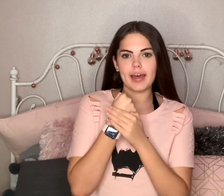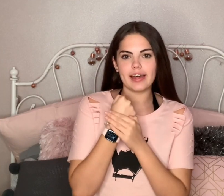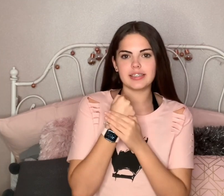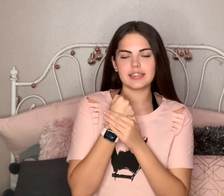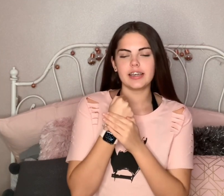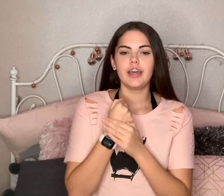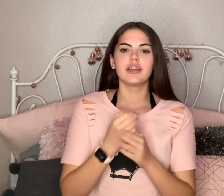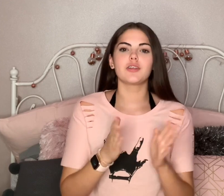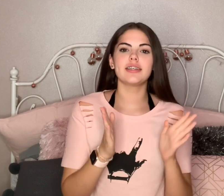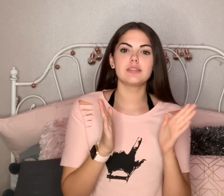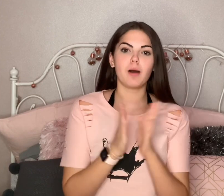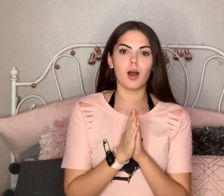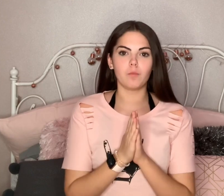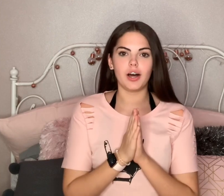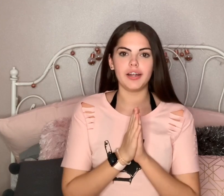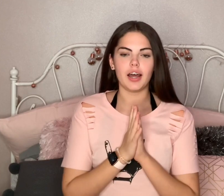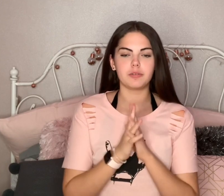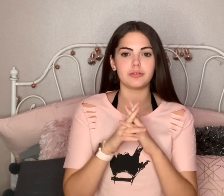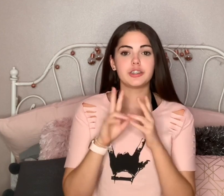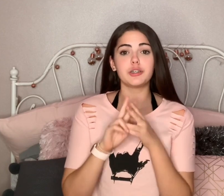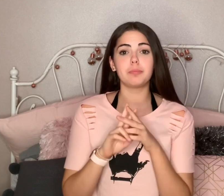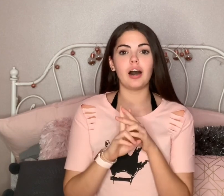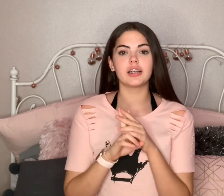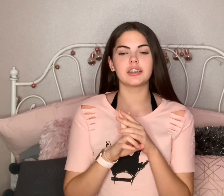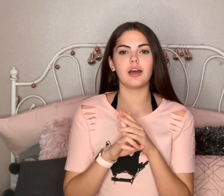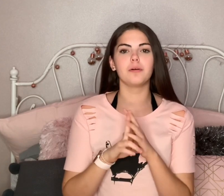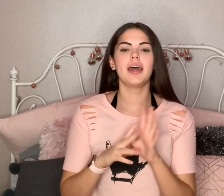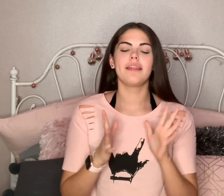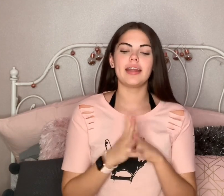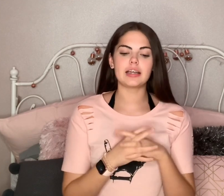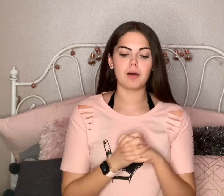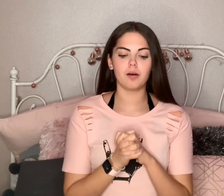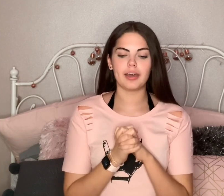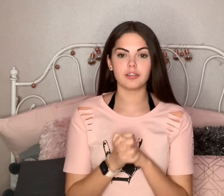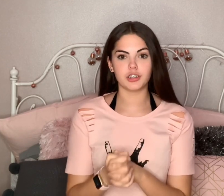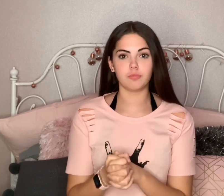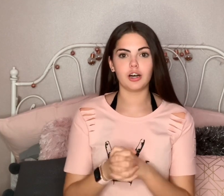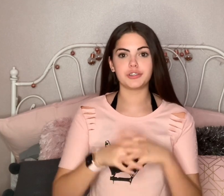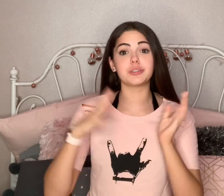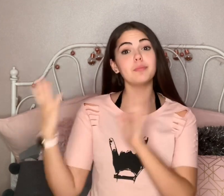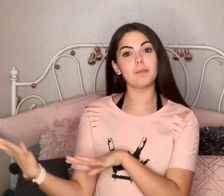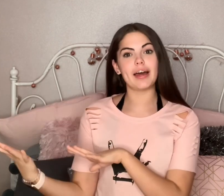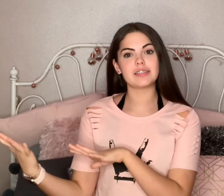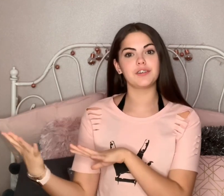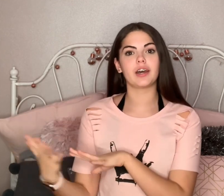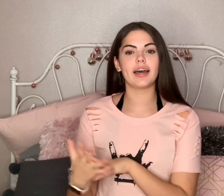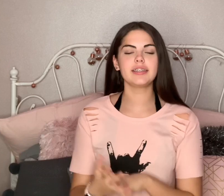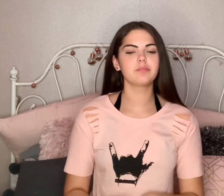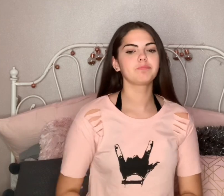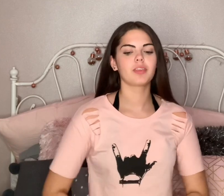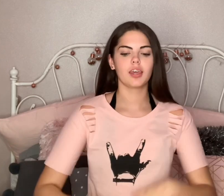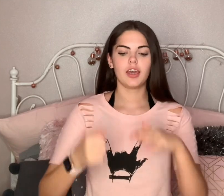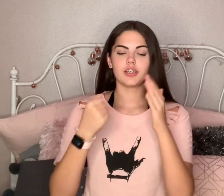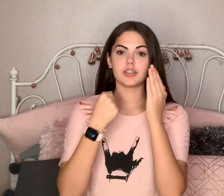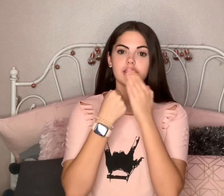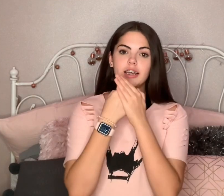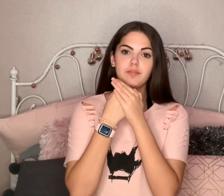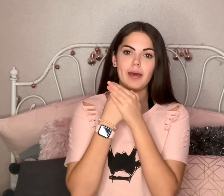Pets. So this is part one. I'm doing two parts. So the next part will be out soon, where I'll do some more pets for you guys. So the sign for